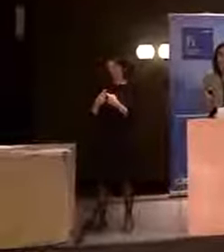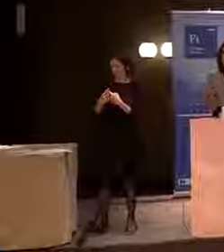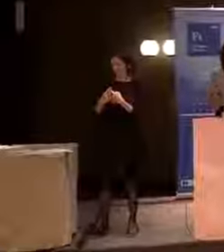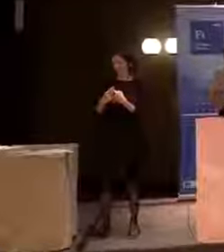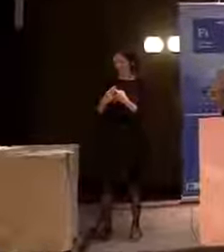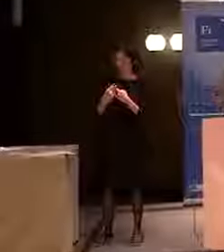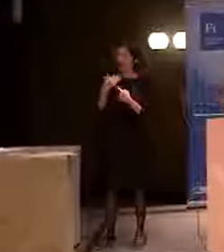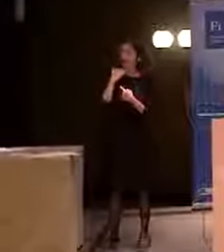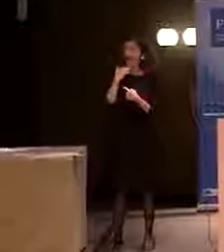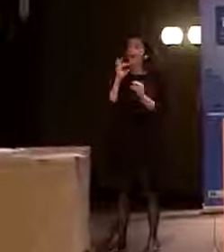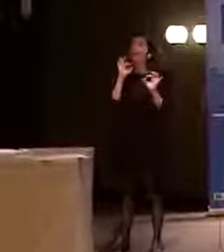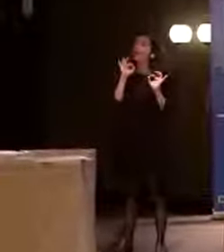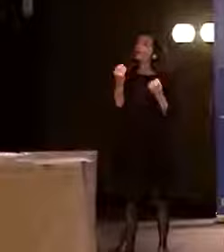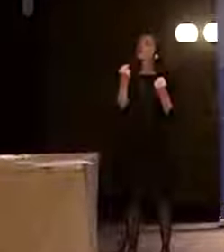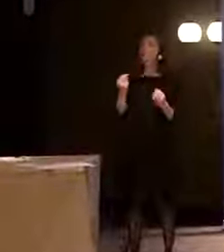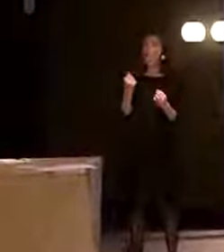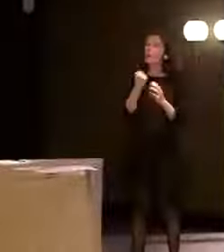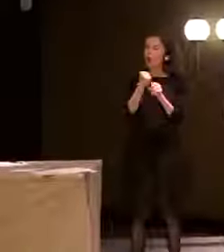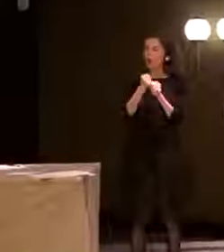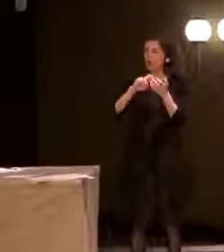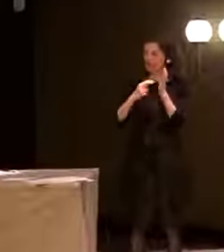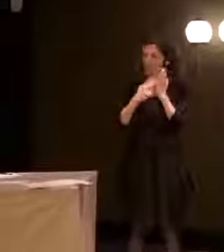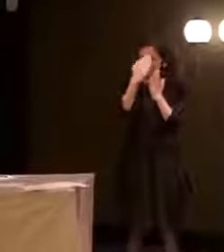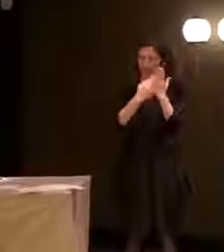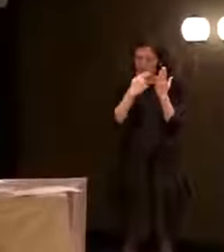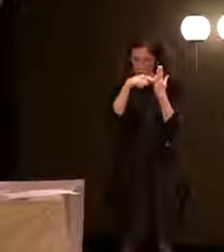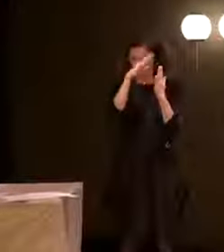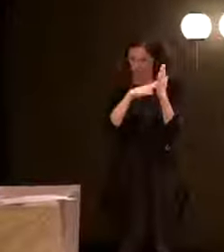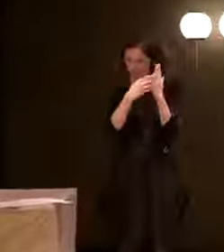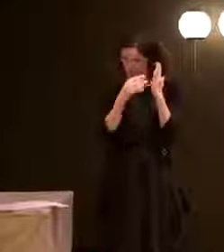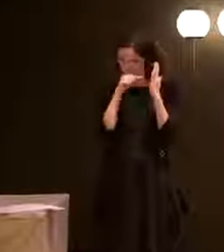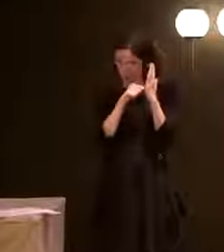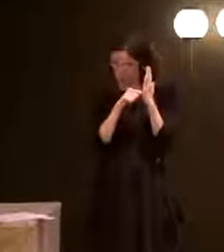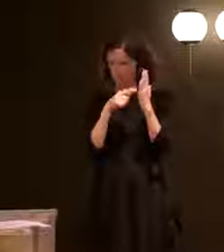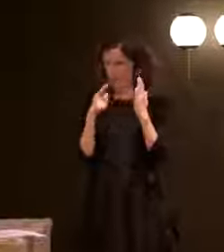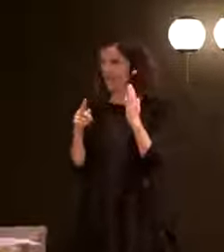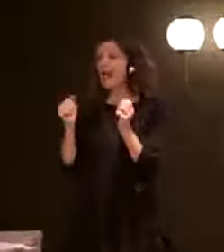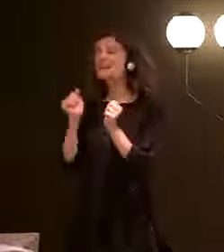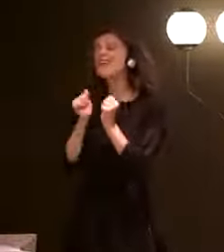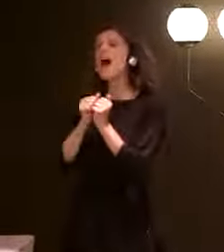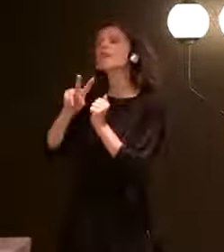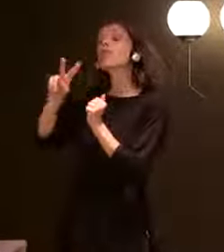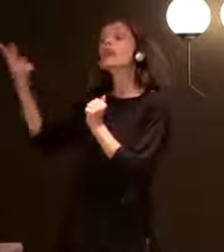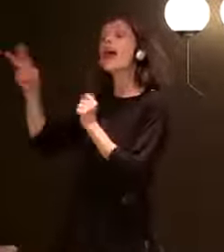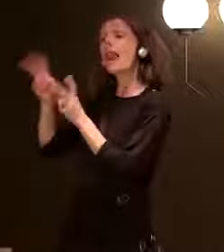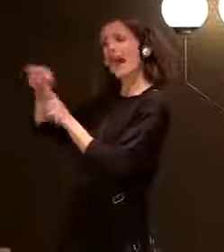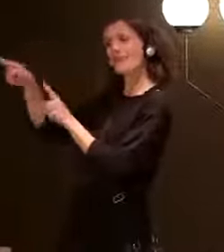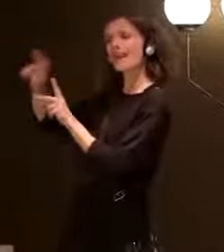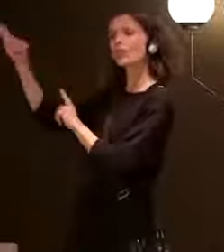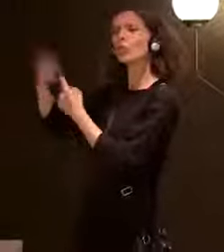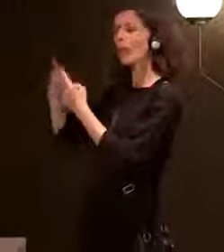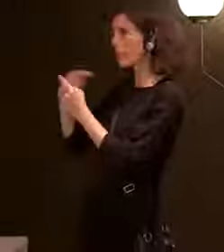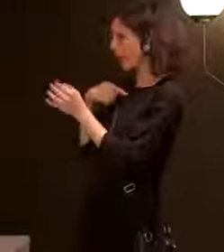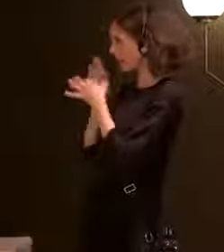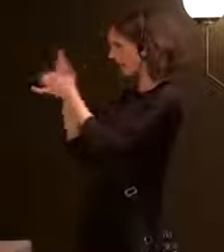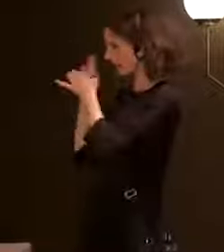good to plan in advance how to integrate both your teaching as a language instructor and the